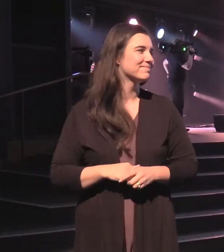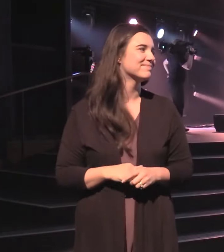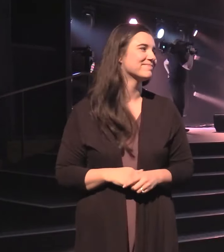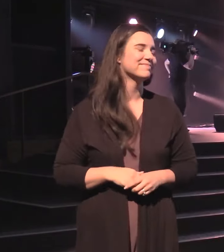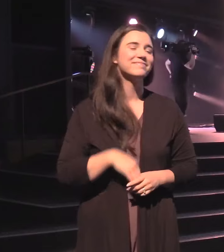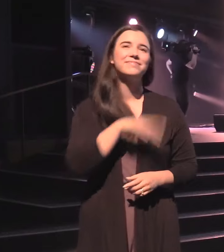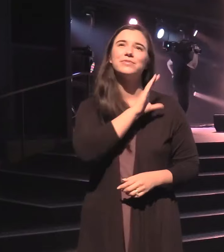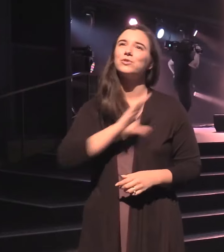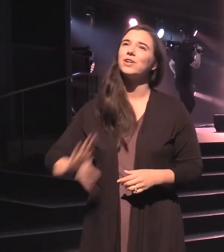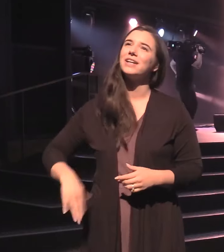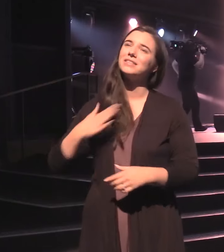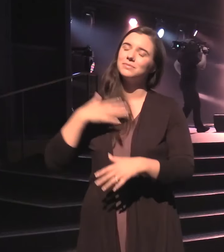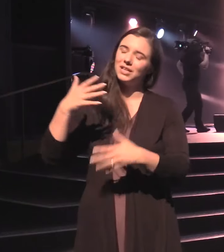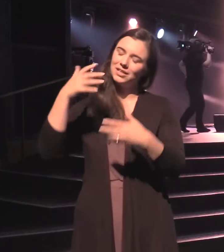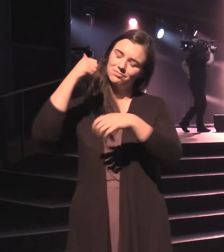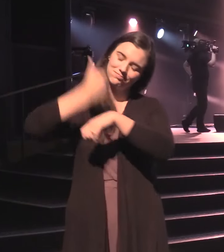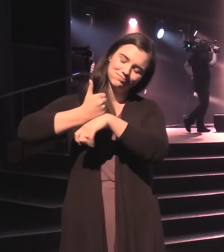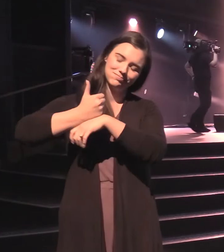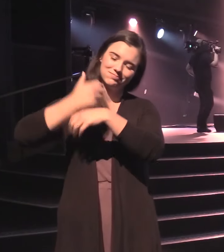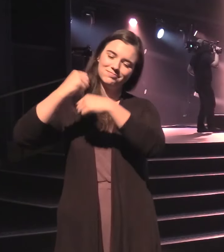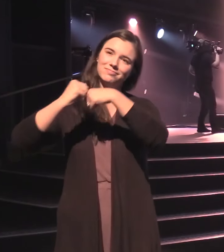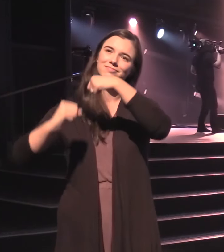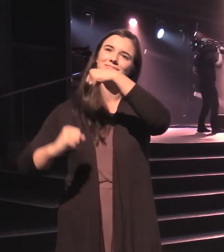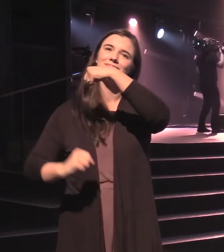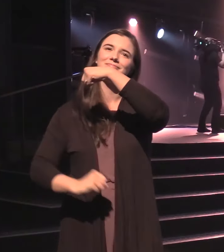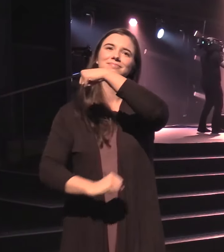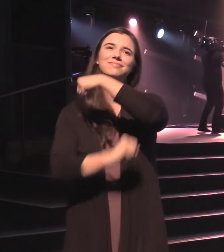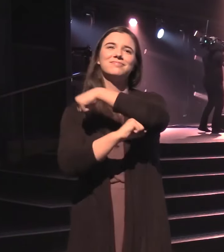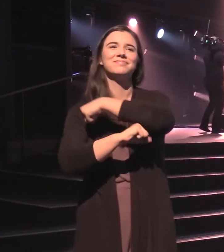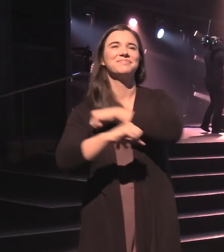Christ is my firm foundation,